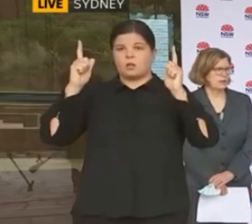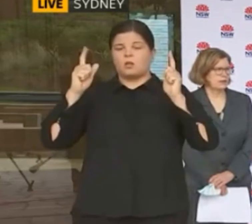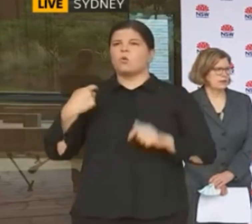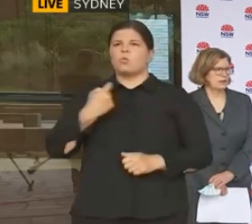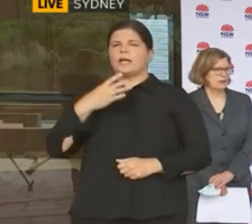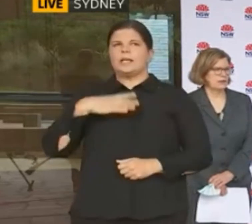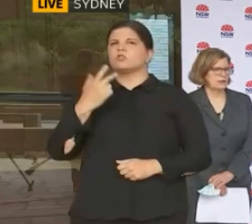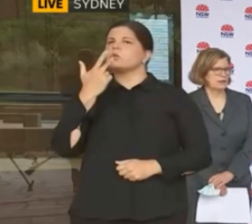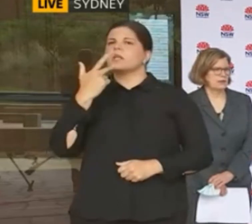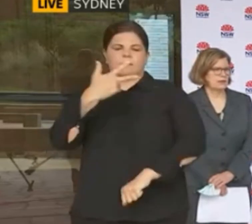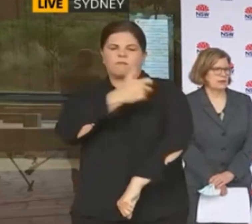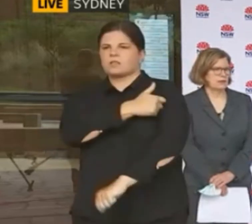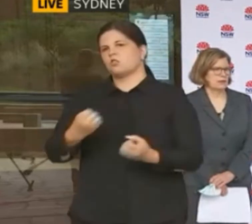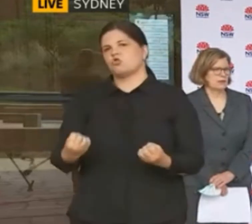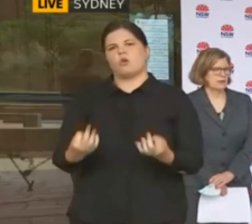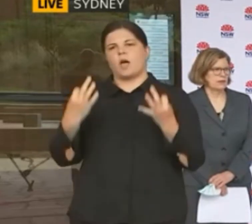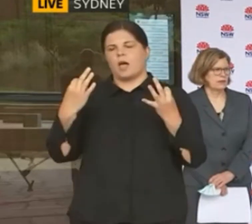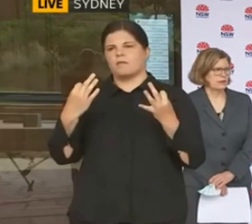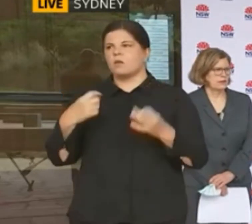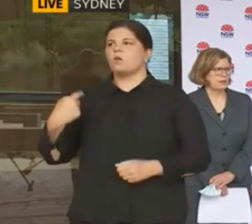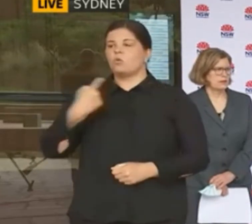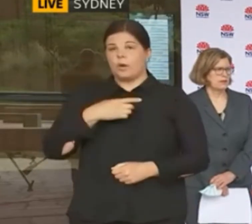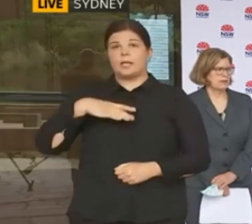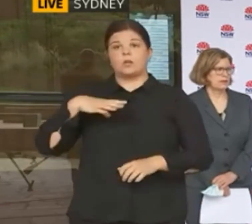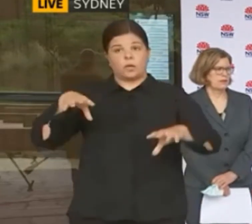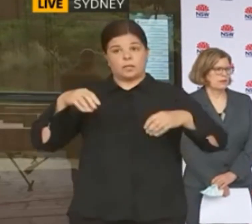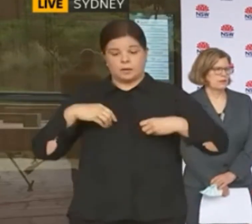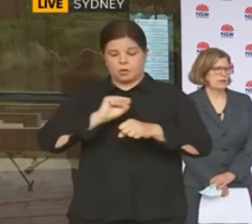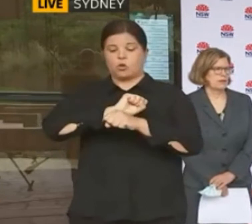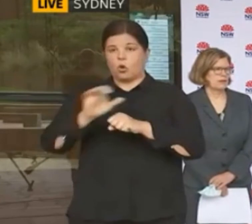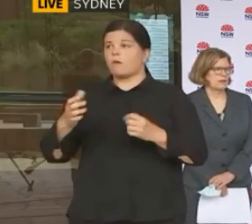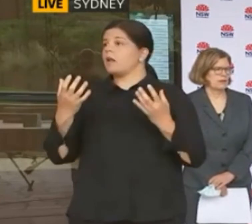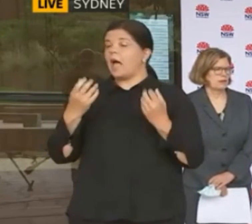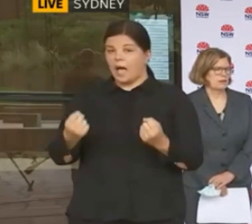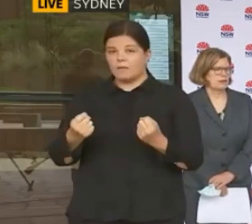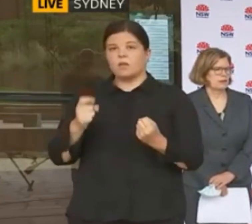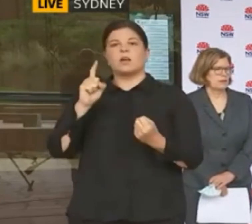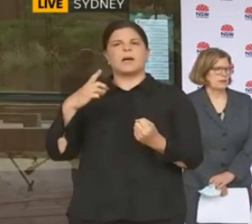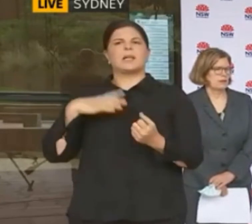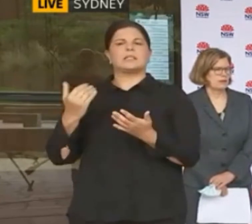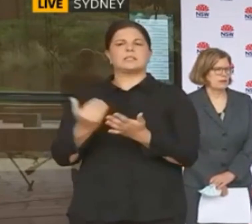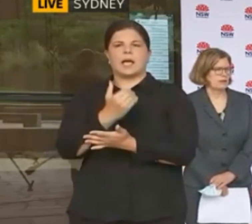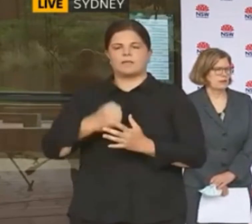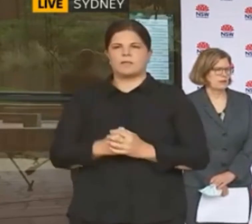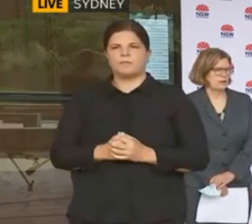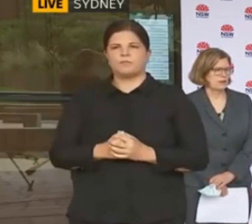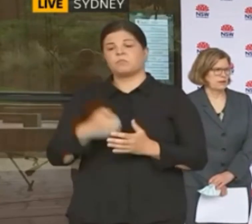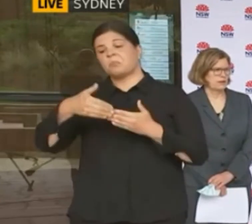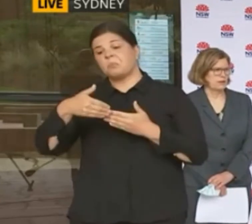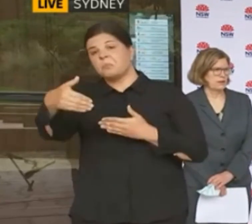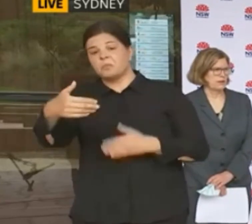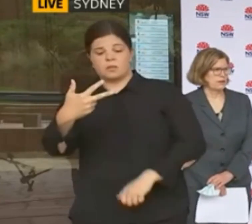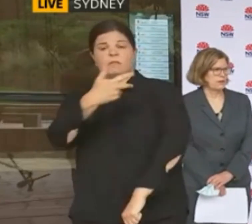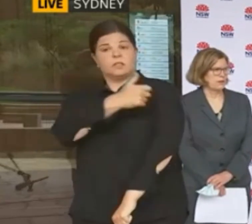vaccine available. We have to think about how we all live in a COVID-safe way, because even when there is a vaccine available, having it eventually rolled out